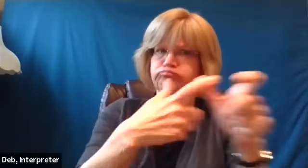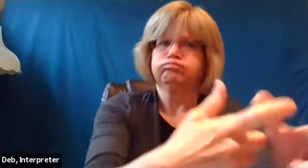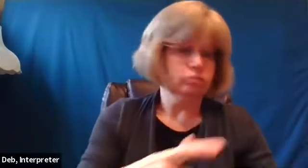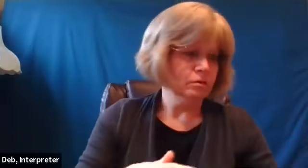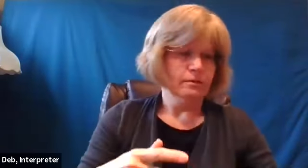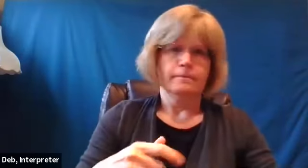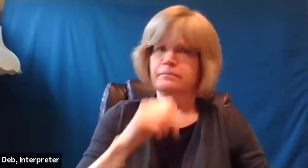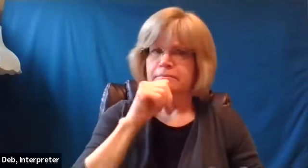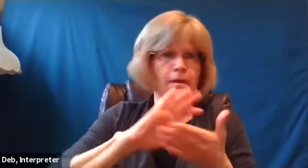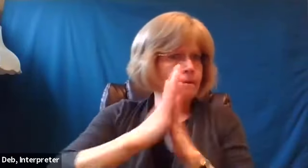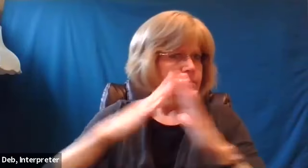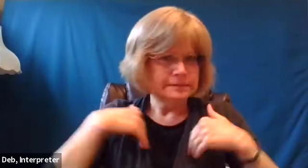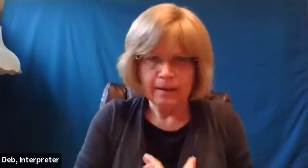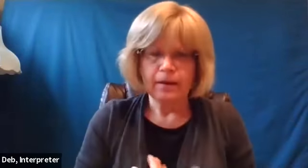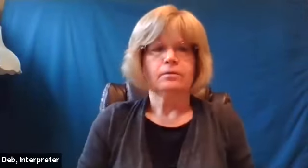faint.